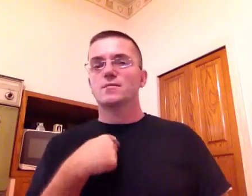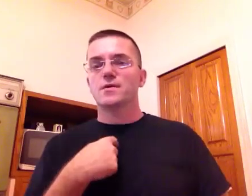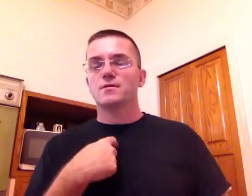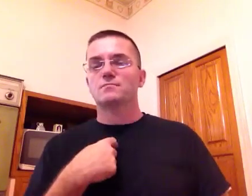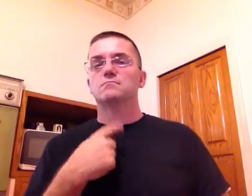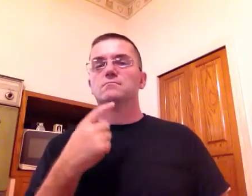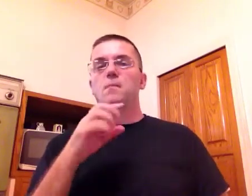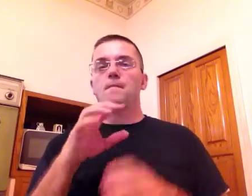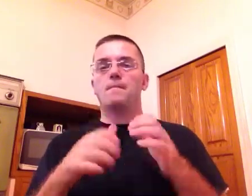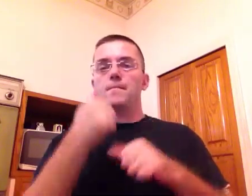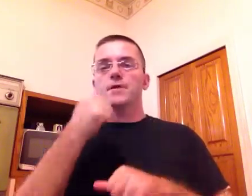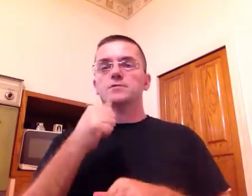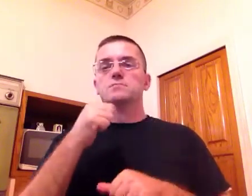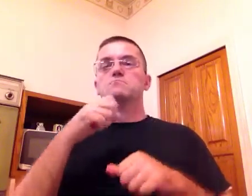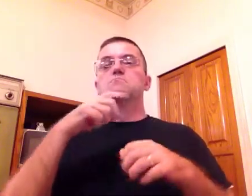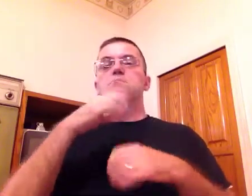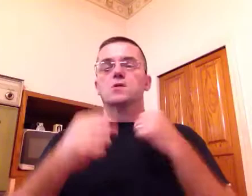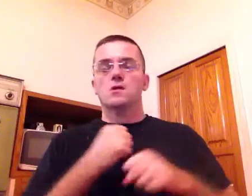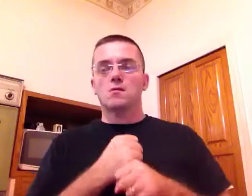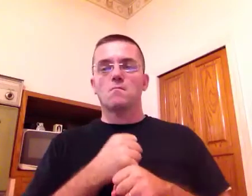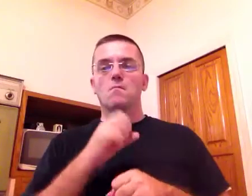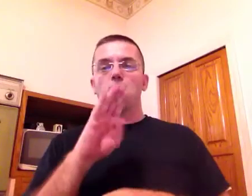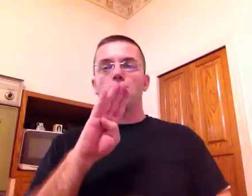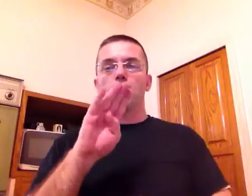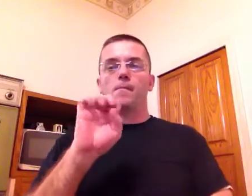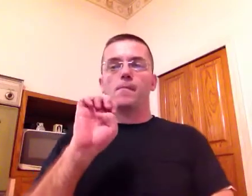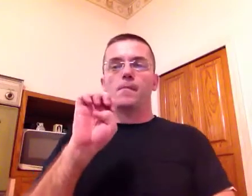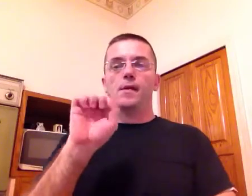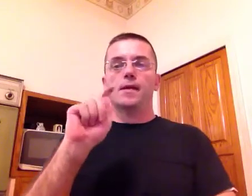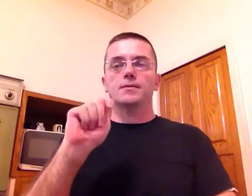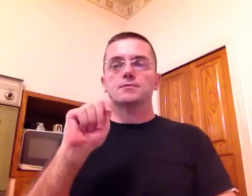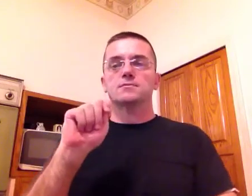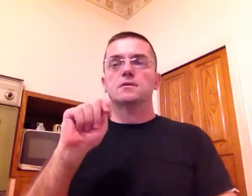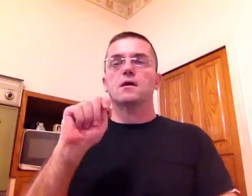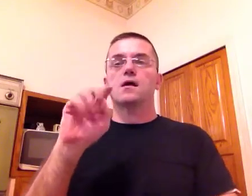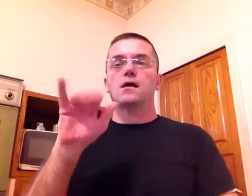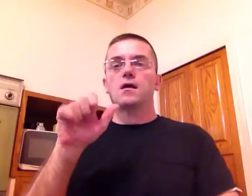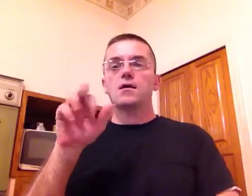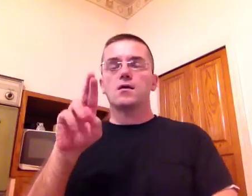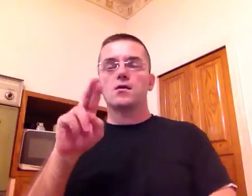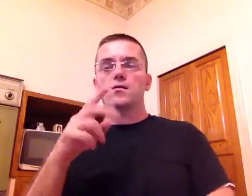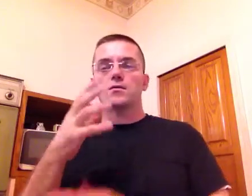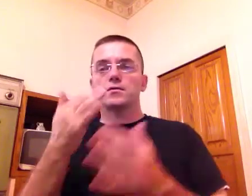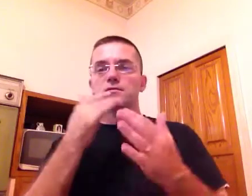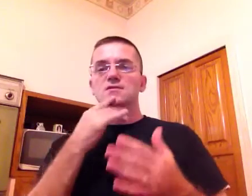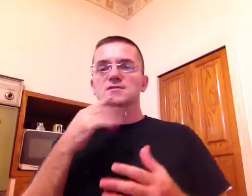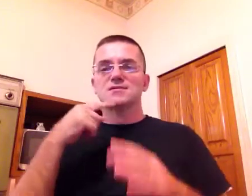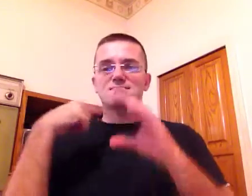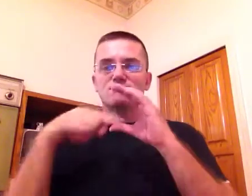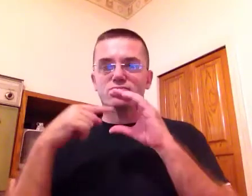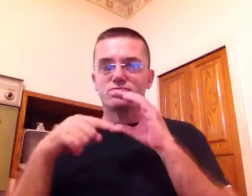year. Best year. Dave on air at daveramsey.com. Email me too. I'm going to come back